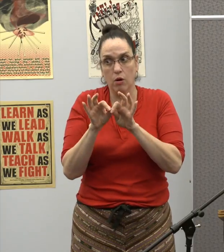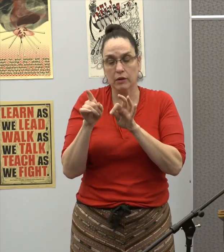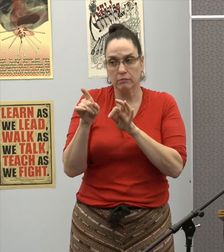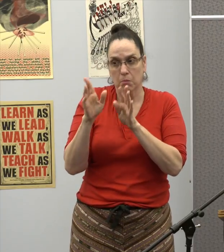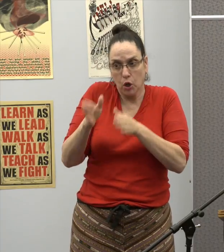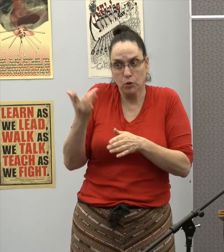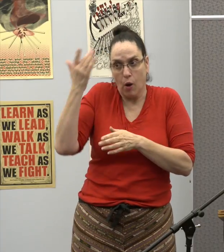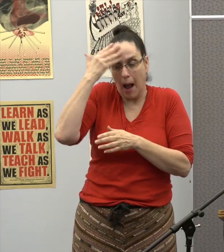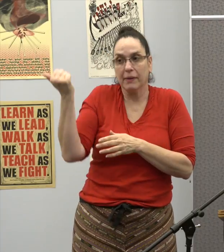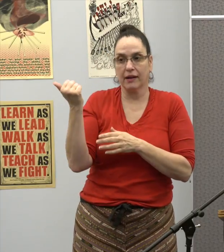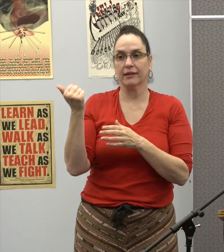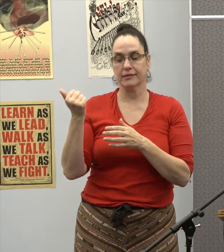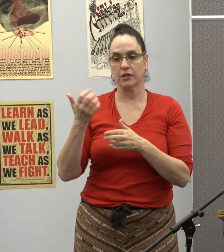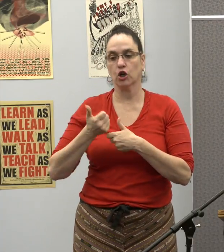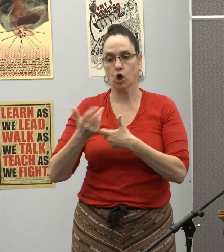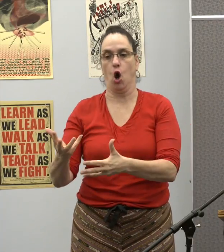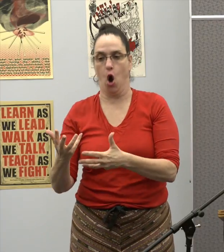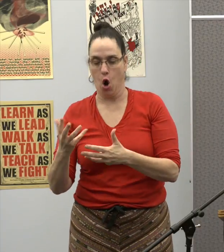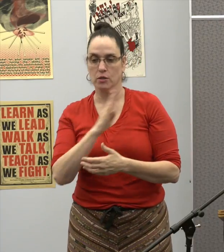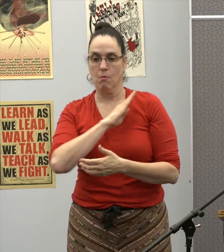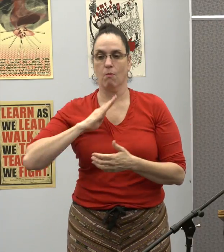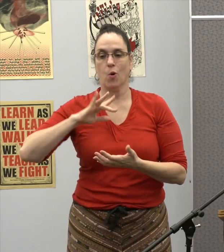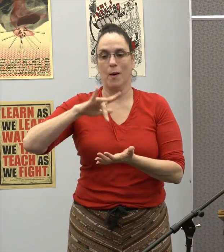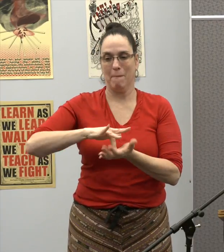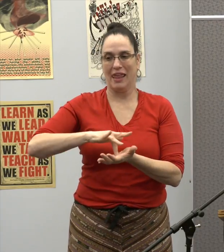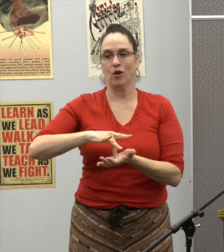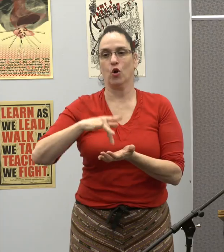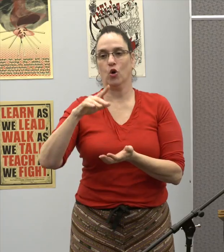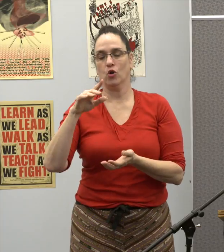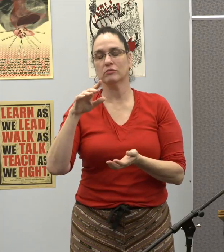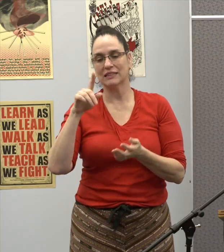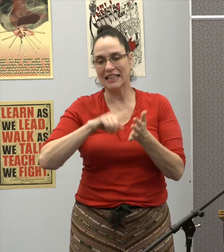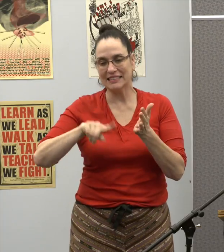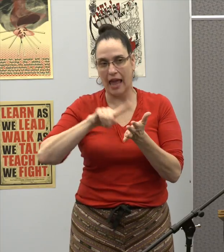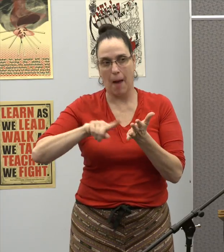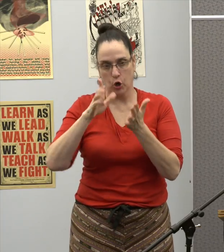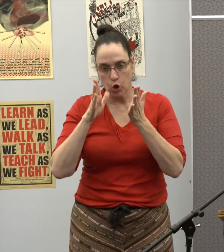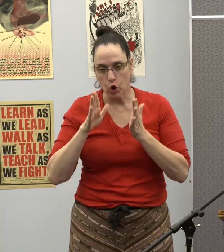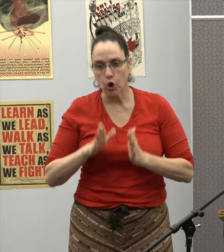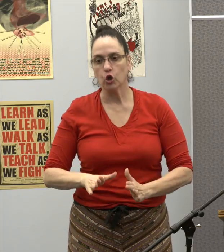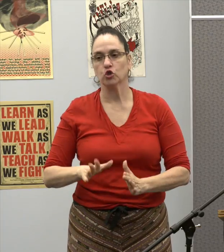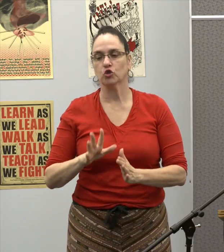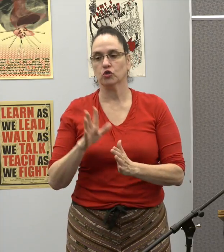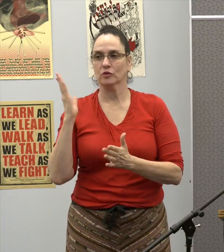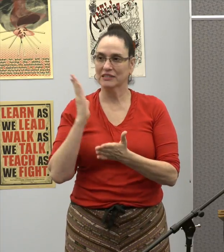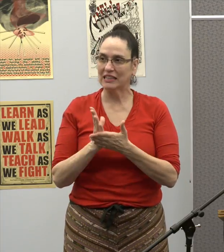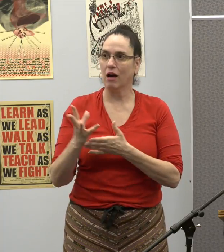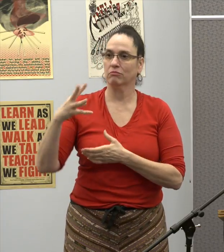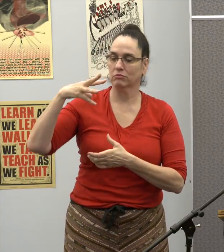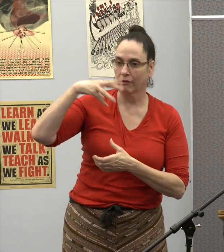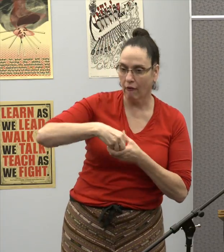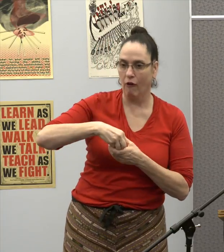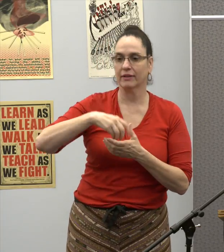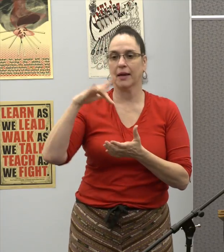of Medical Examiners to ban healthcare workers from participating in executions in 2006 and